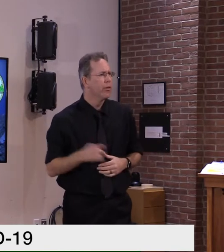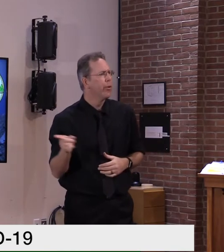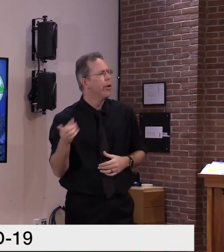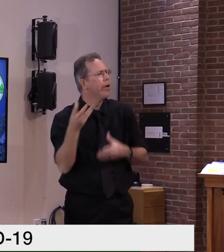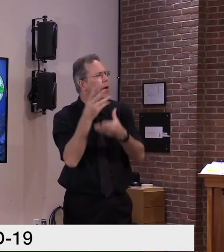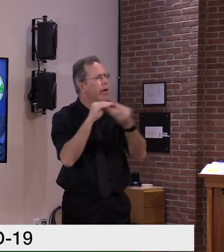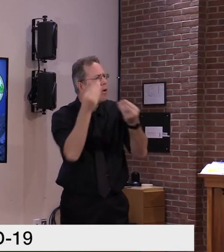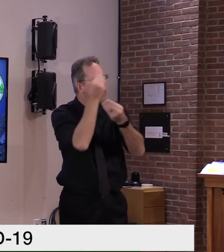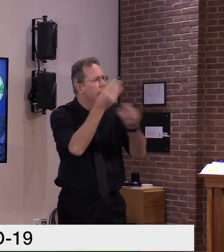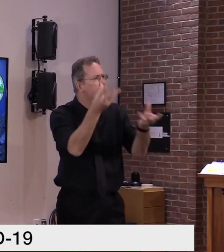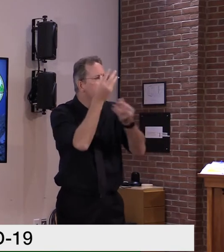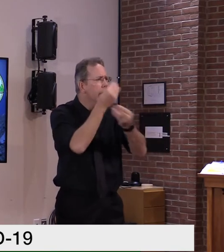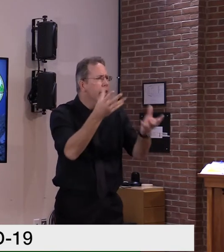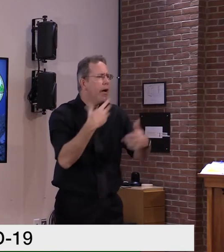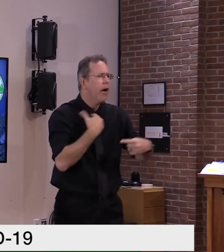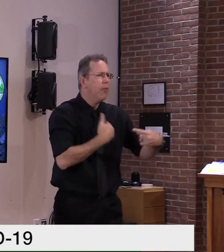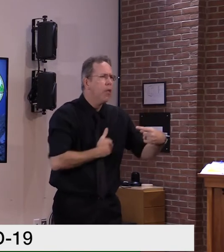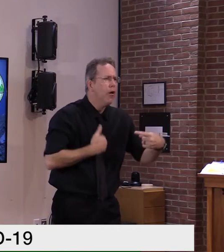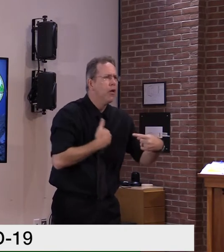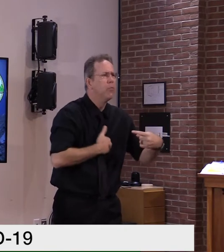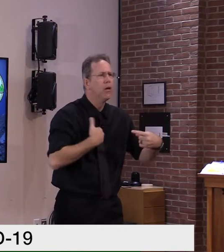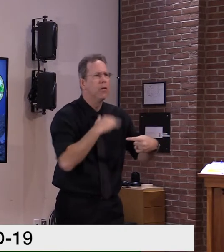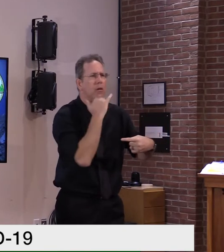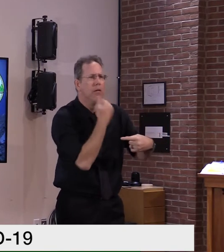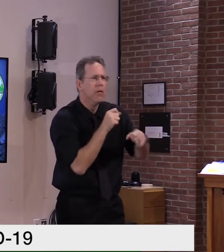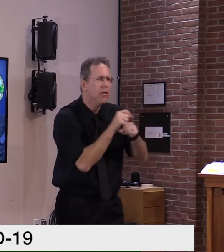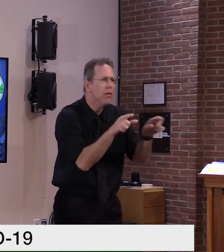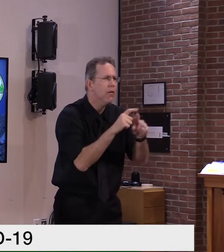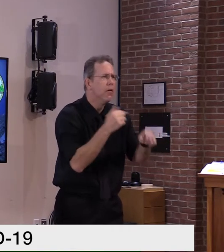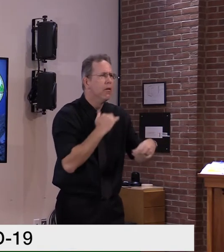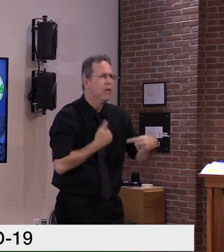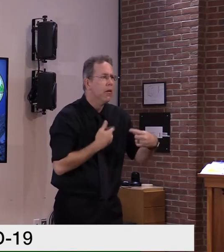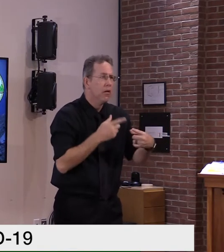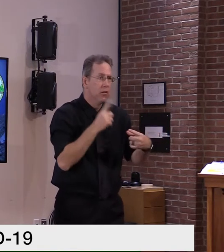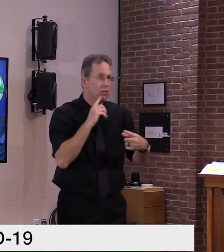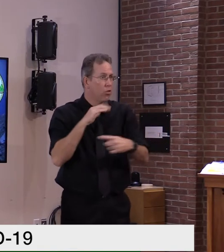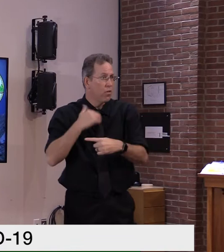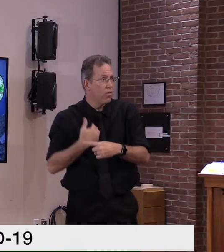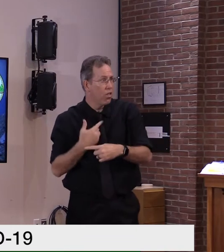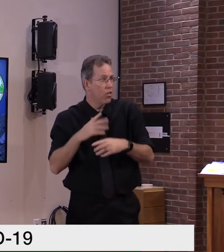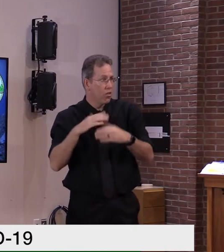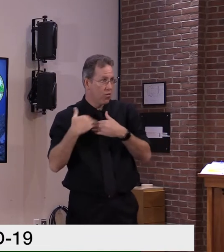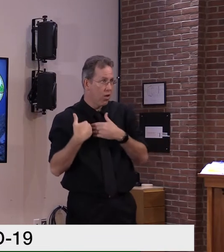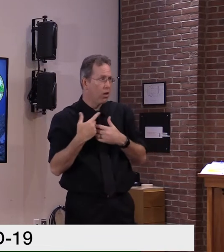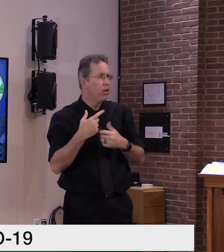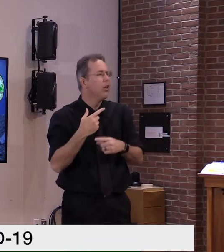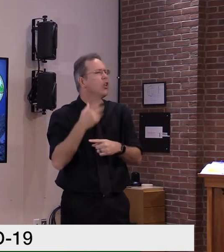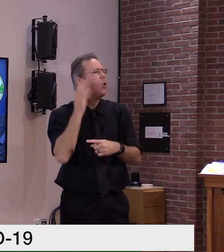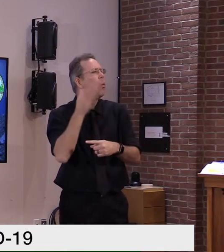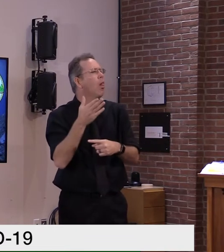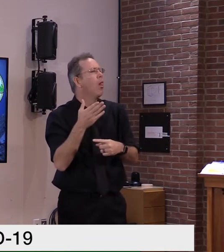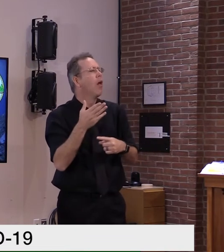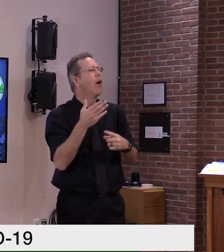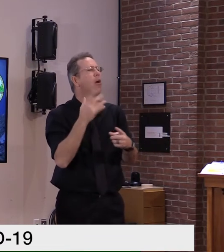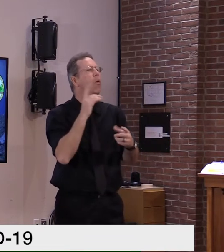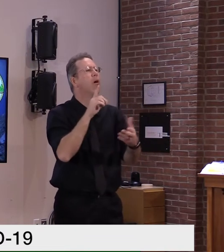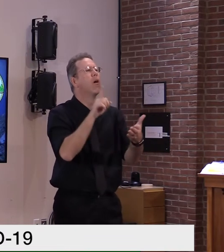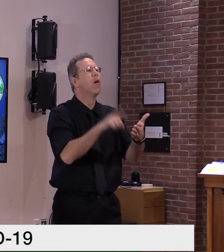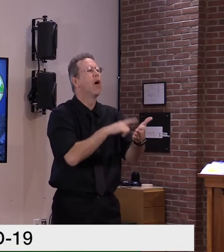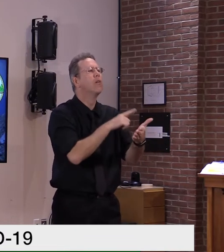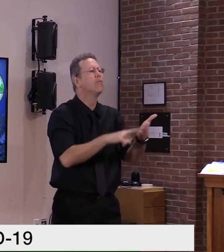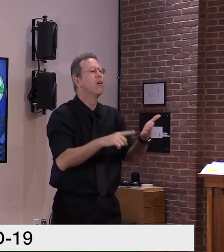you planning to cancel the contract with UPS? What discipline does the health department employee that sent out the emails incorrectly to